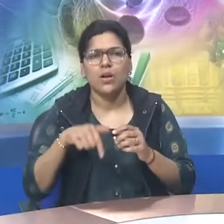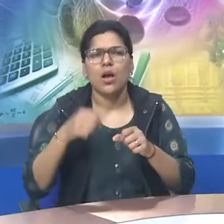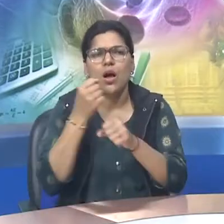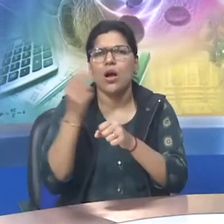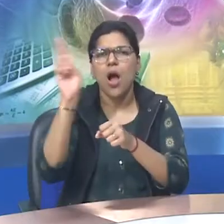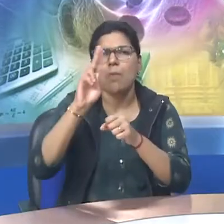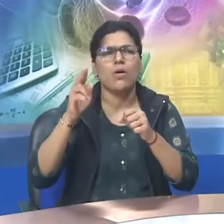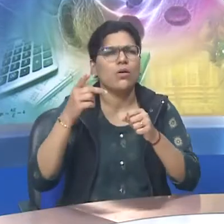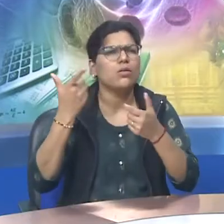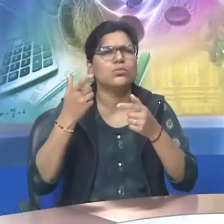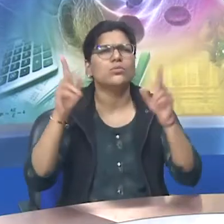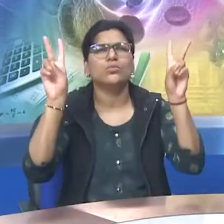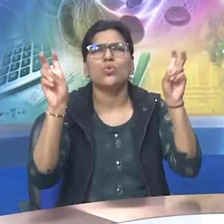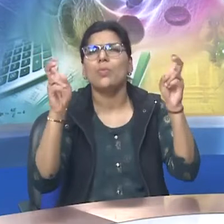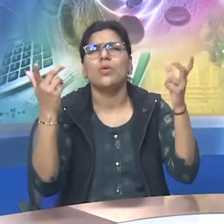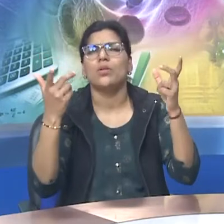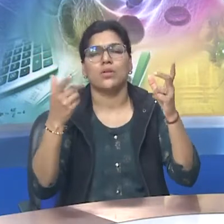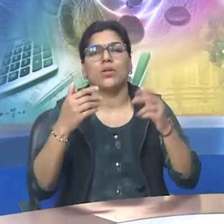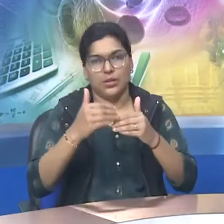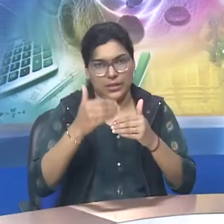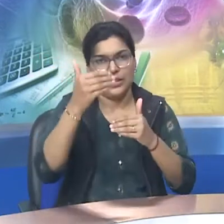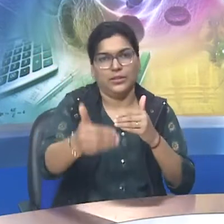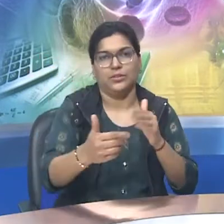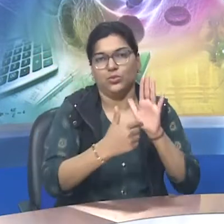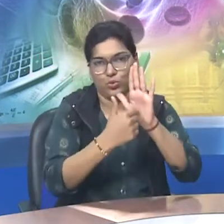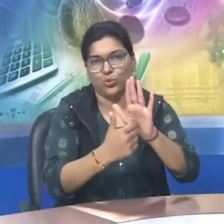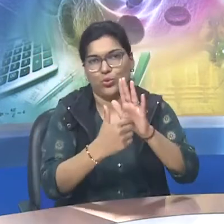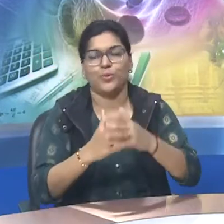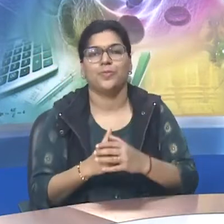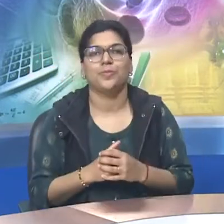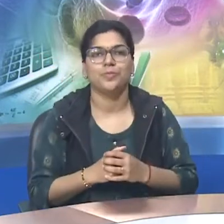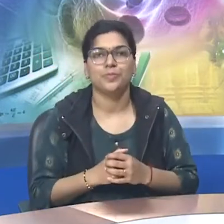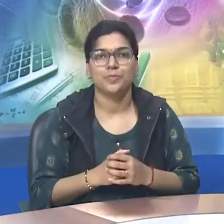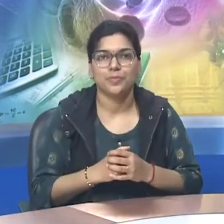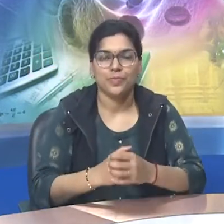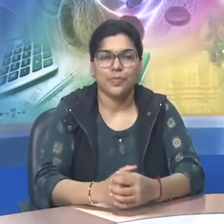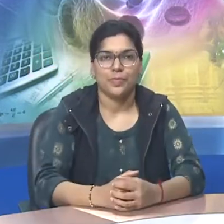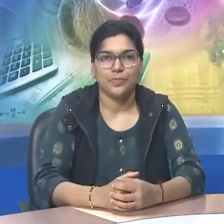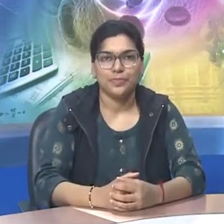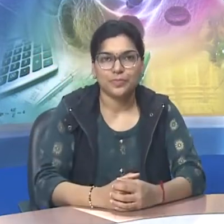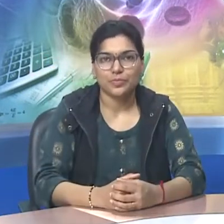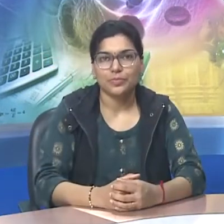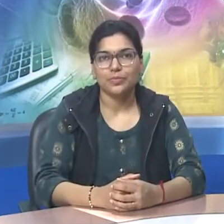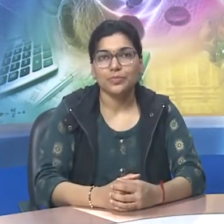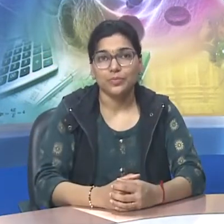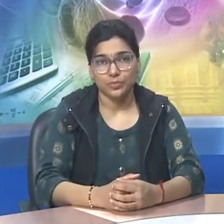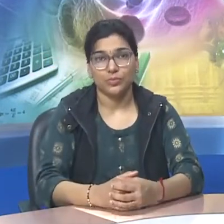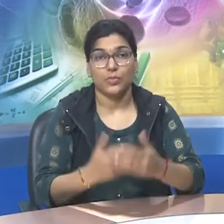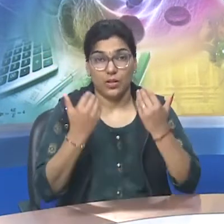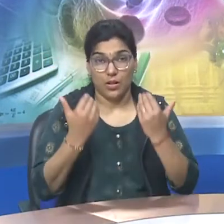Now we are going to learn some grammar from this lesson. Let us move further.